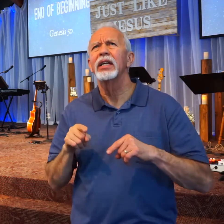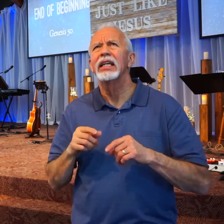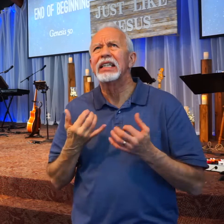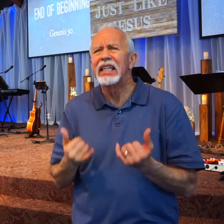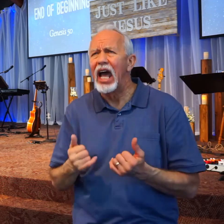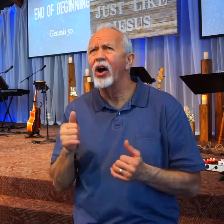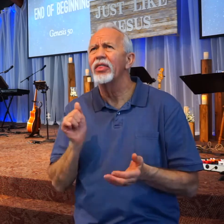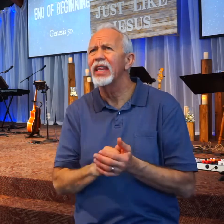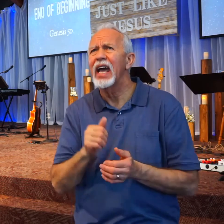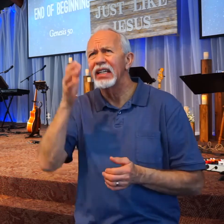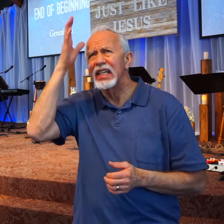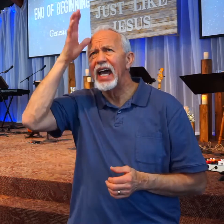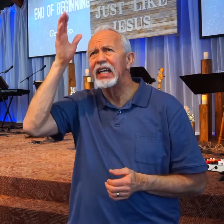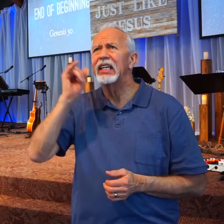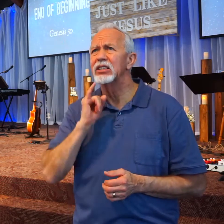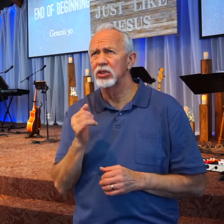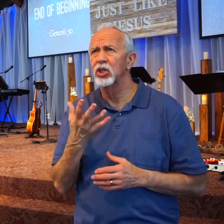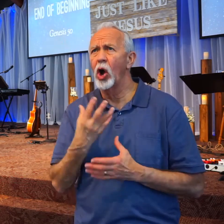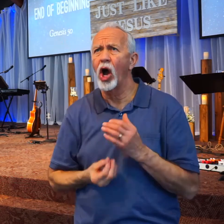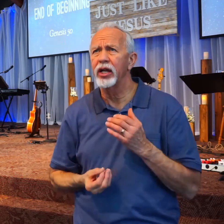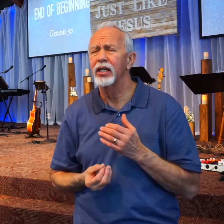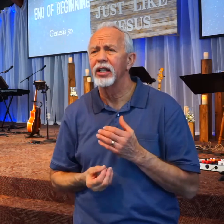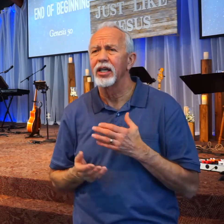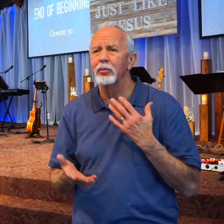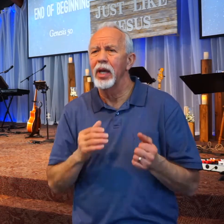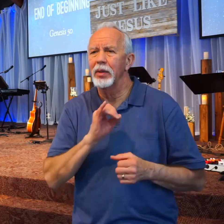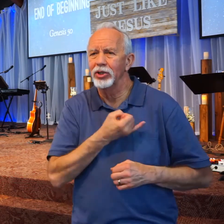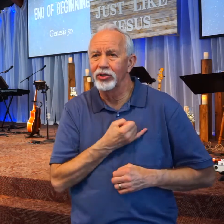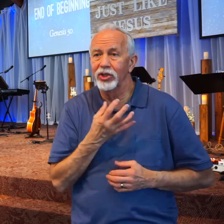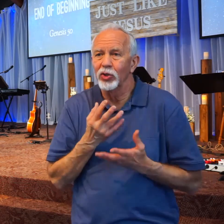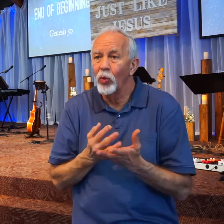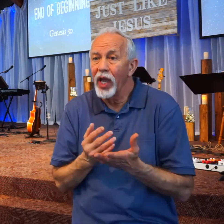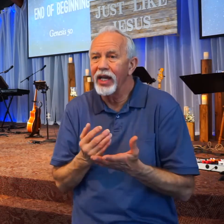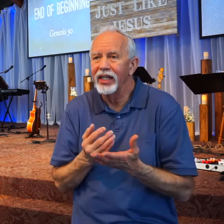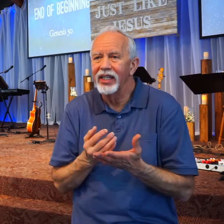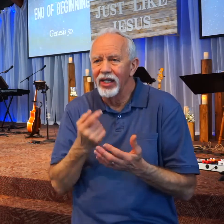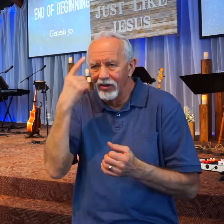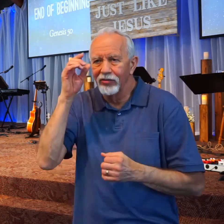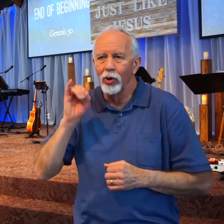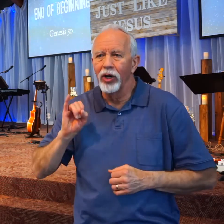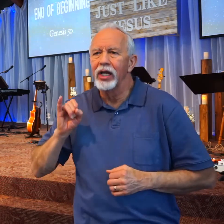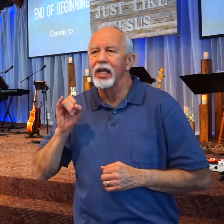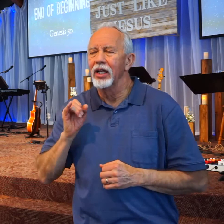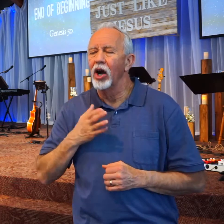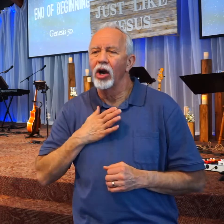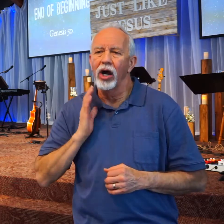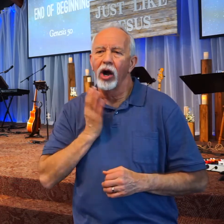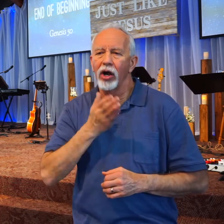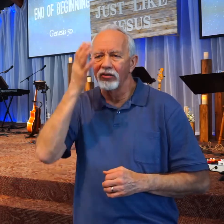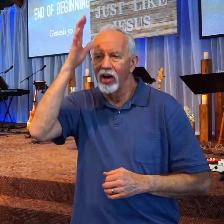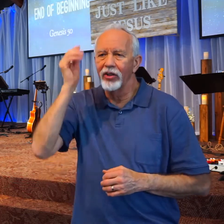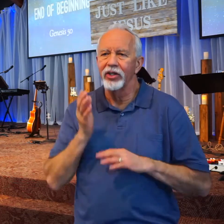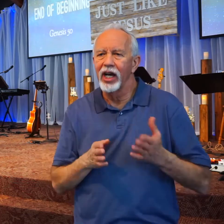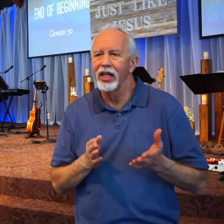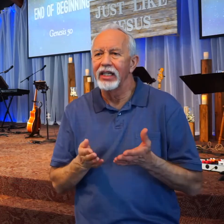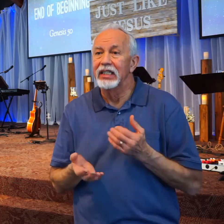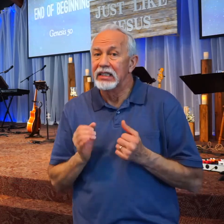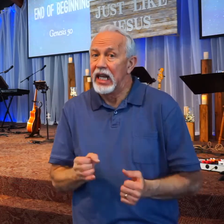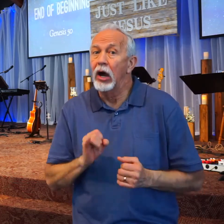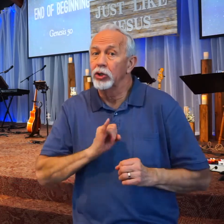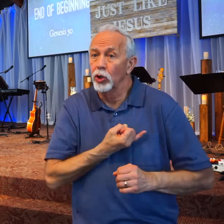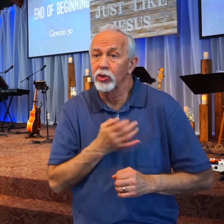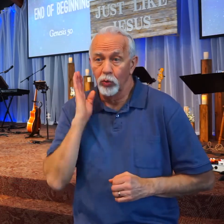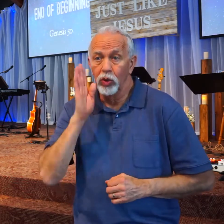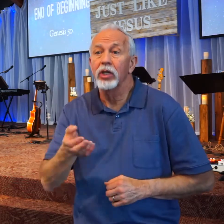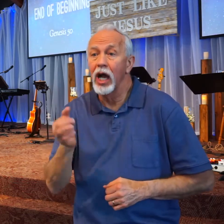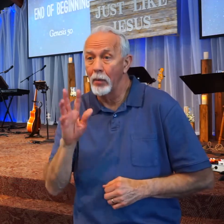is gone? Maybe Joseph has just been waiting. And now that Daddy is gone, he's going to come after us. And I want